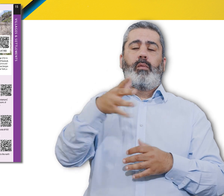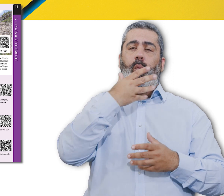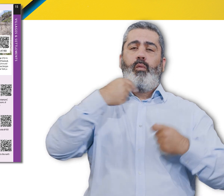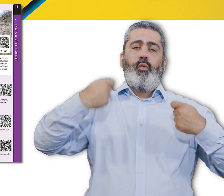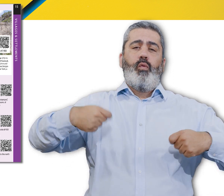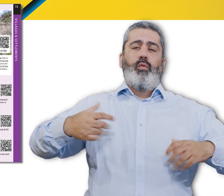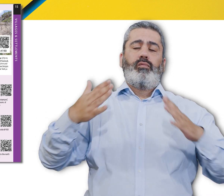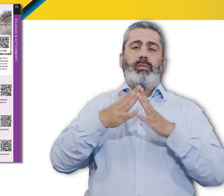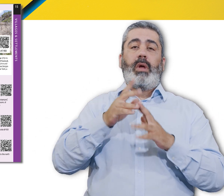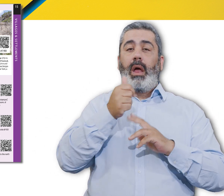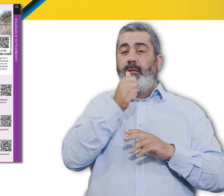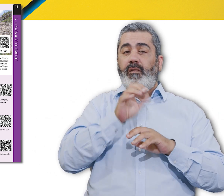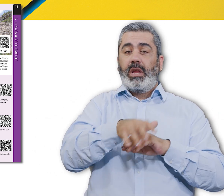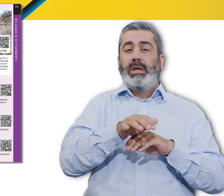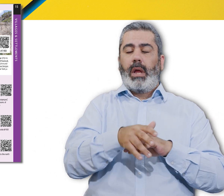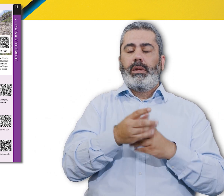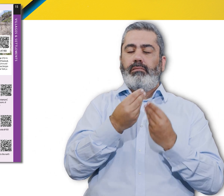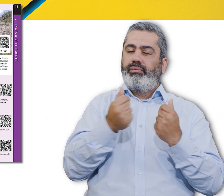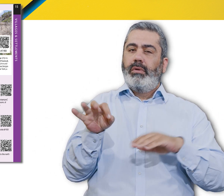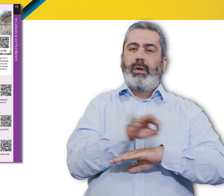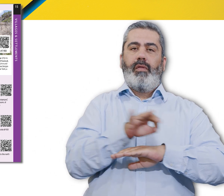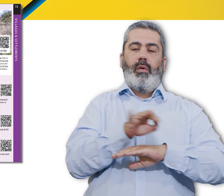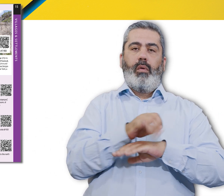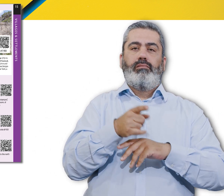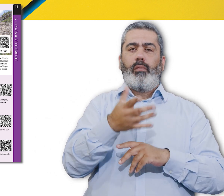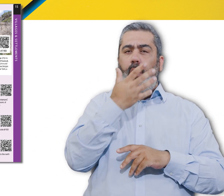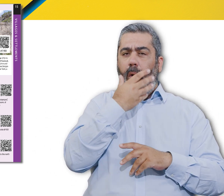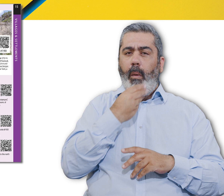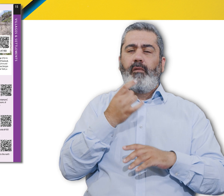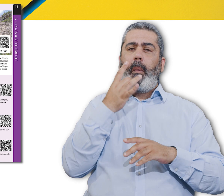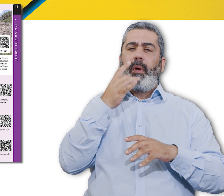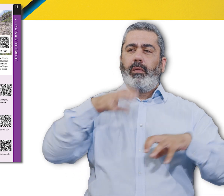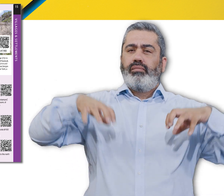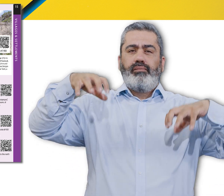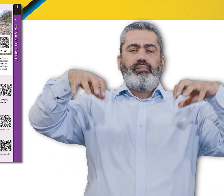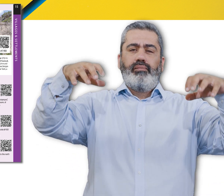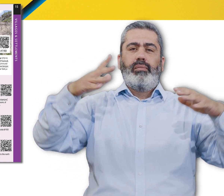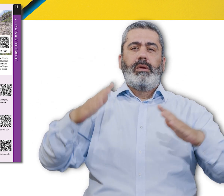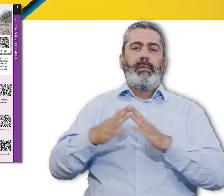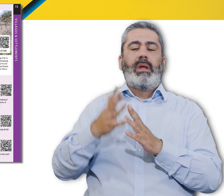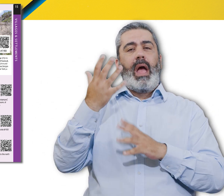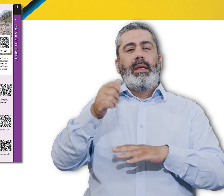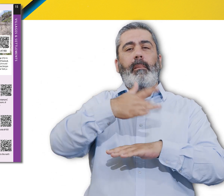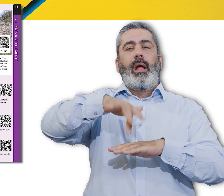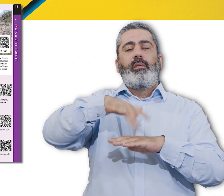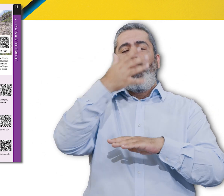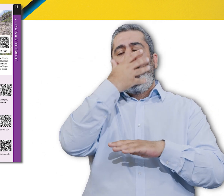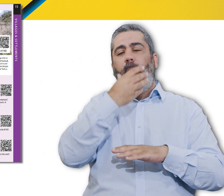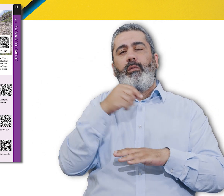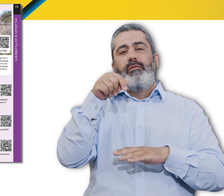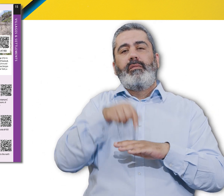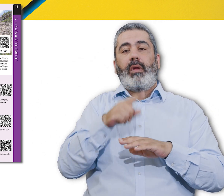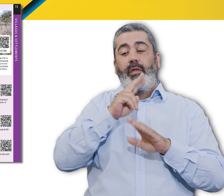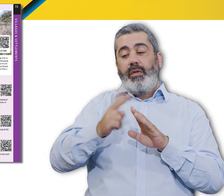of 900 m with large mansions and fountains of unique folk architecture, with impressive stone-built houses and a small beautiful